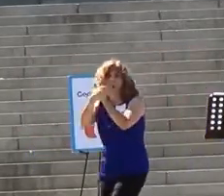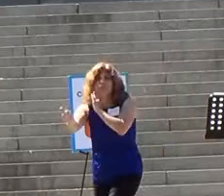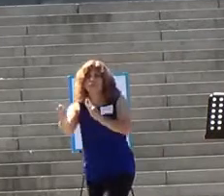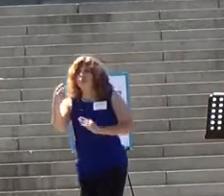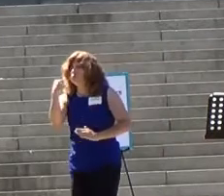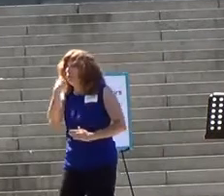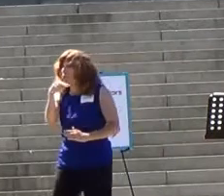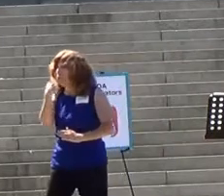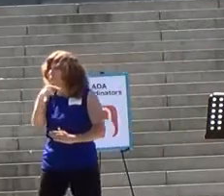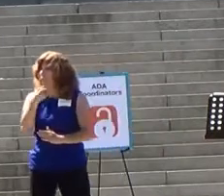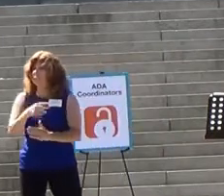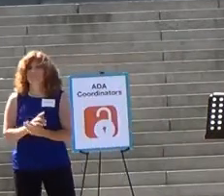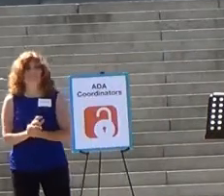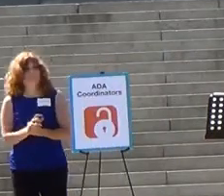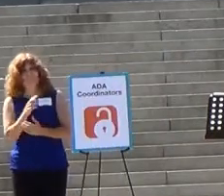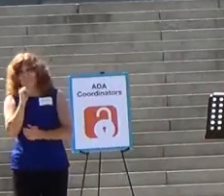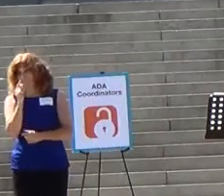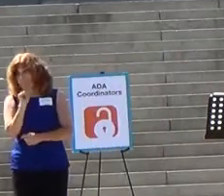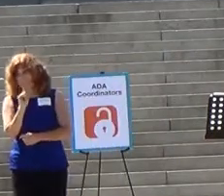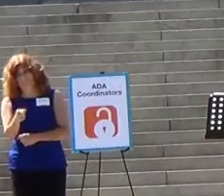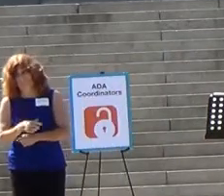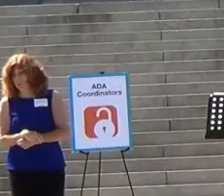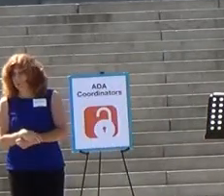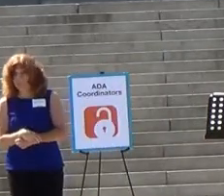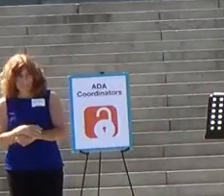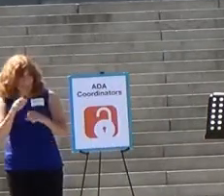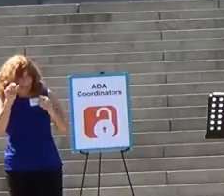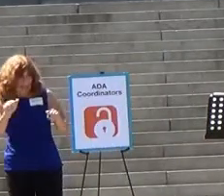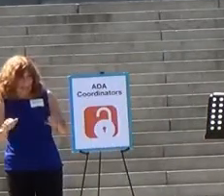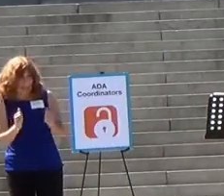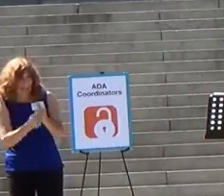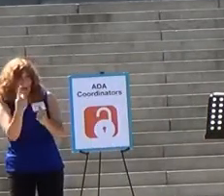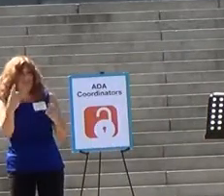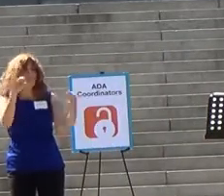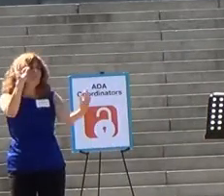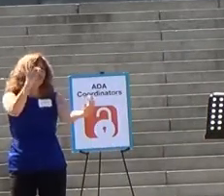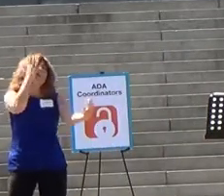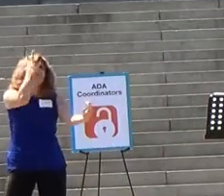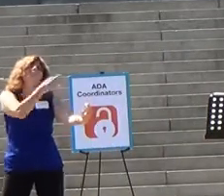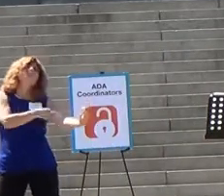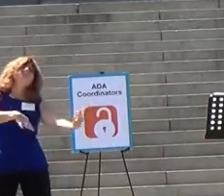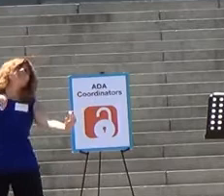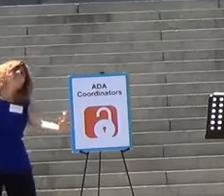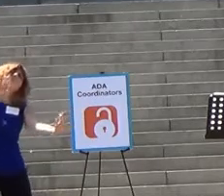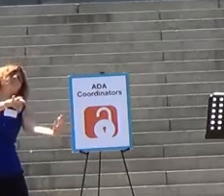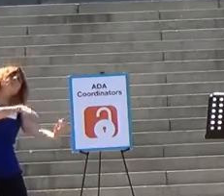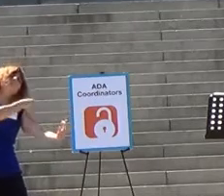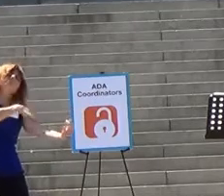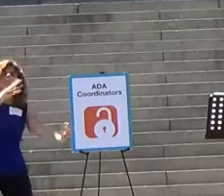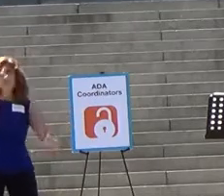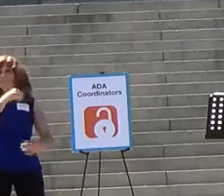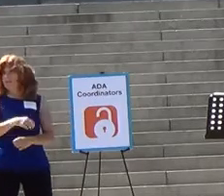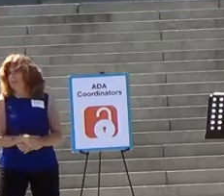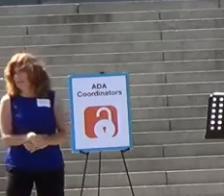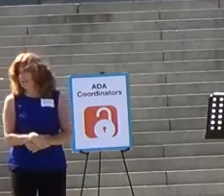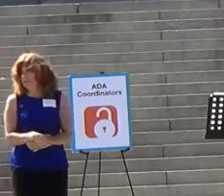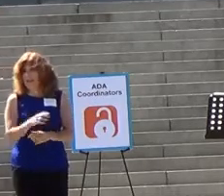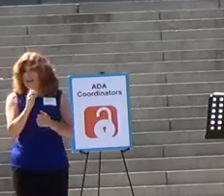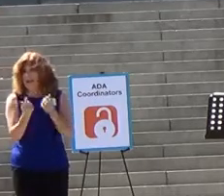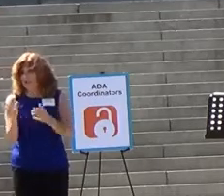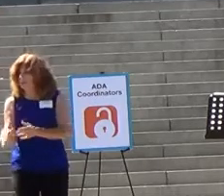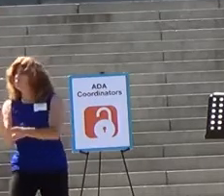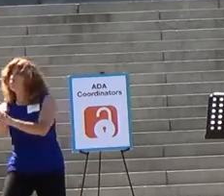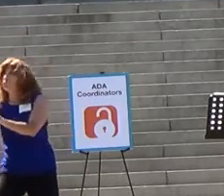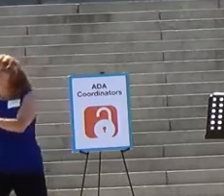world. Not all deaf people are expert lip readers. It's the same as someone who can